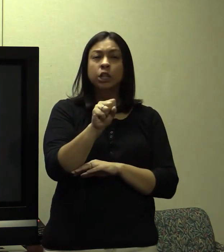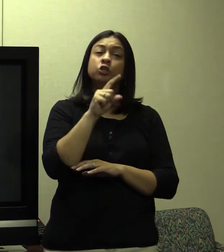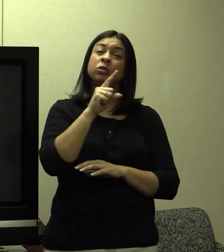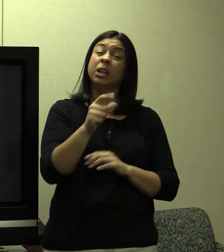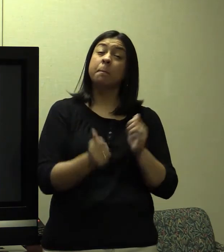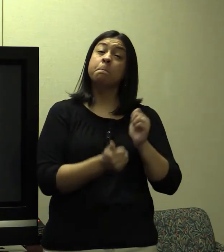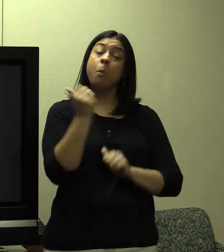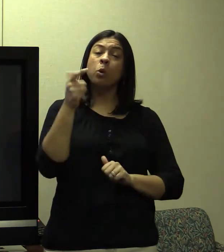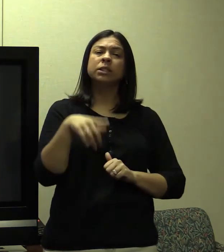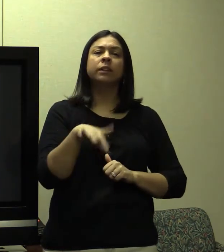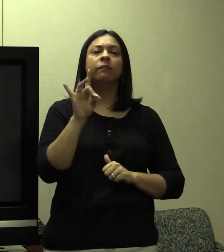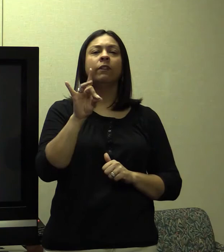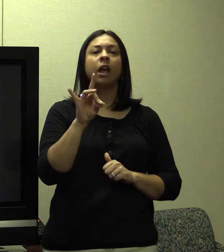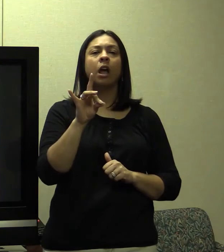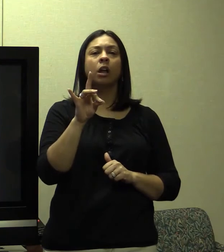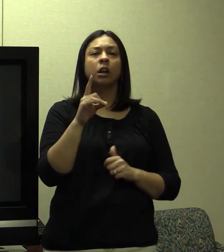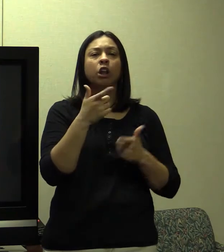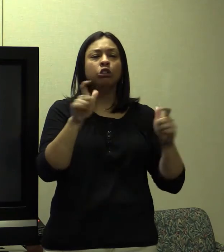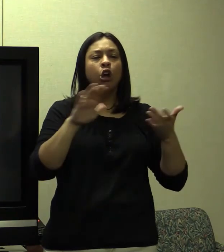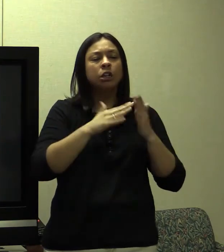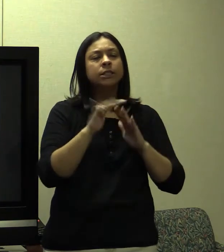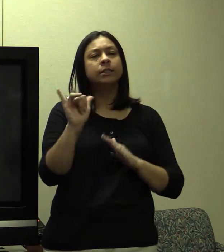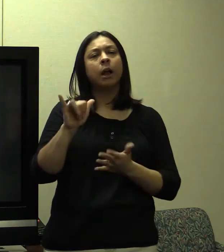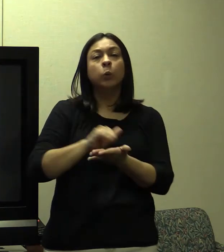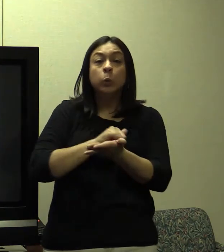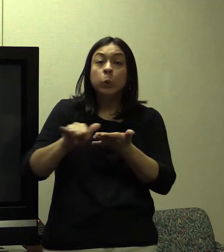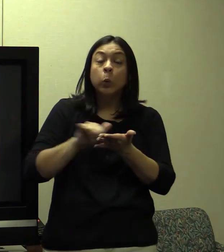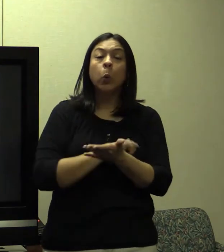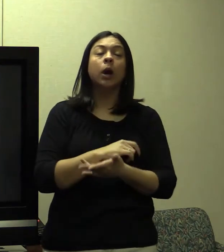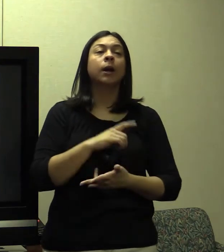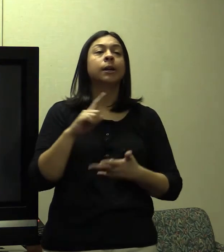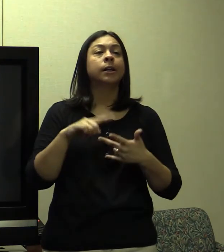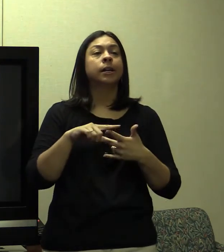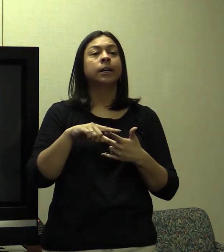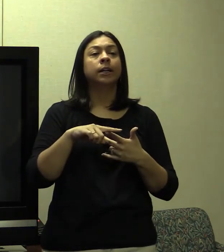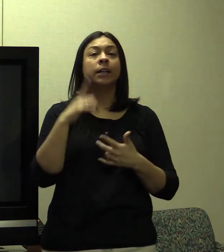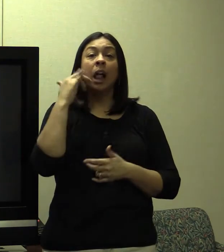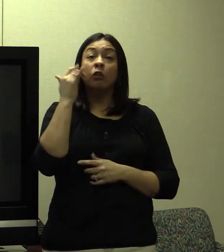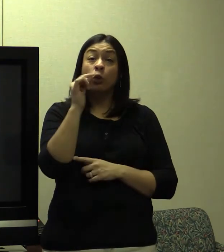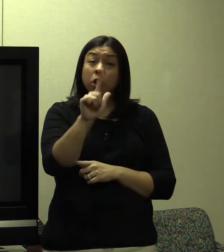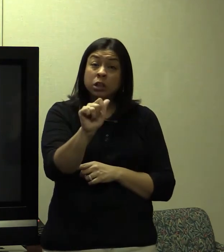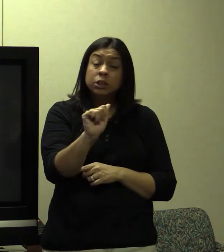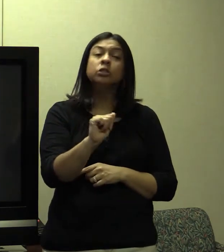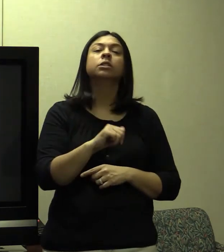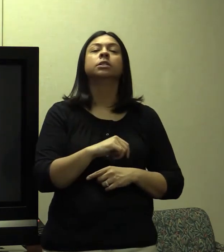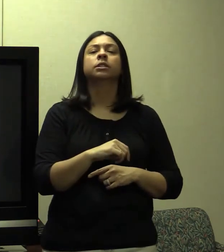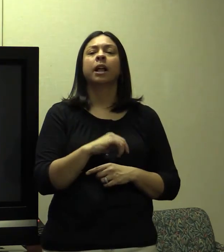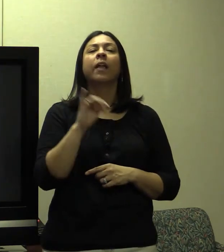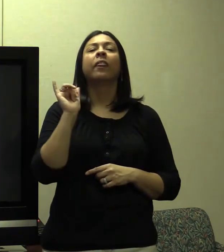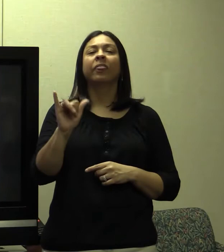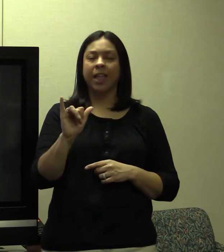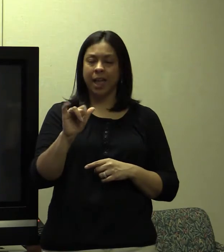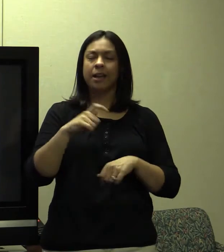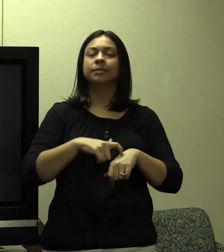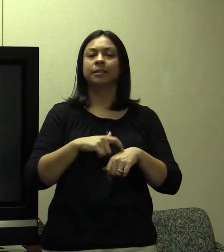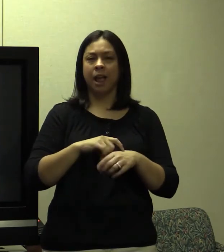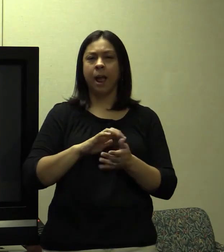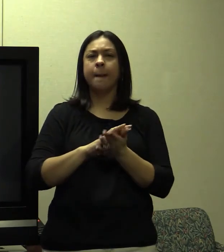in the large cities, New York, Los Angeles, and it became at that time, we were starting to